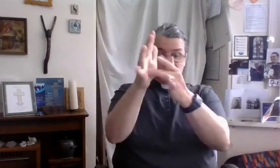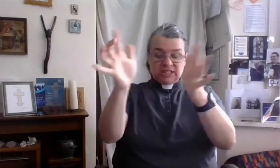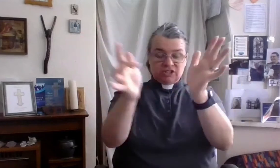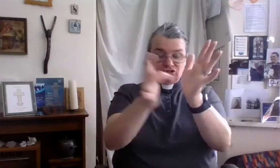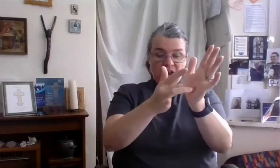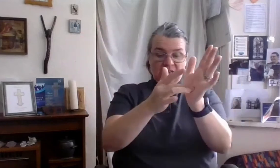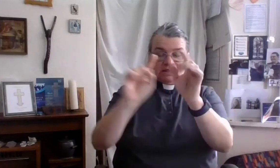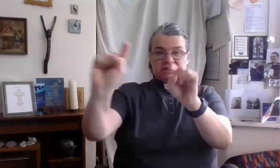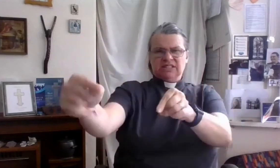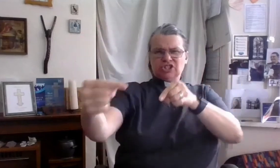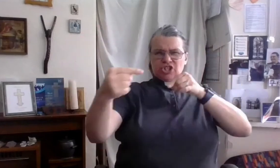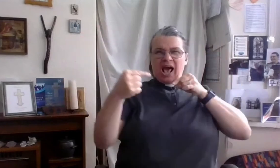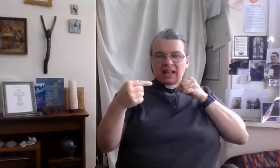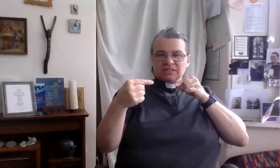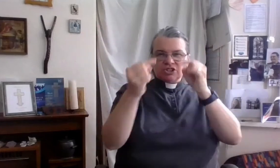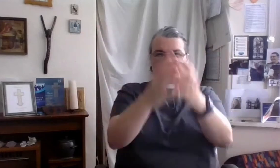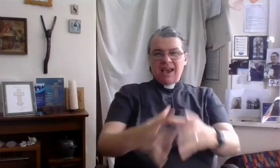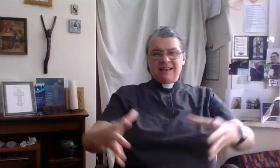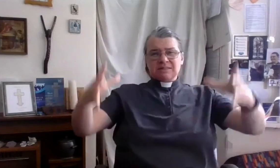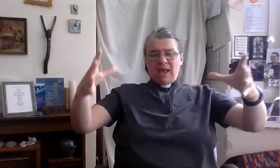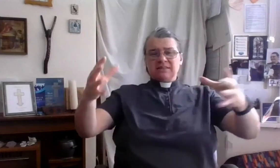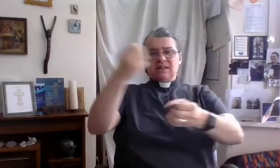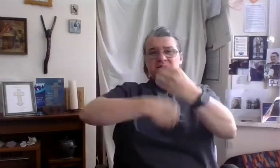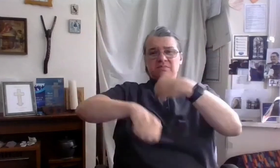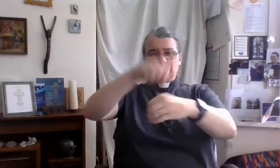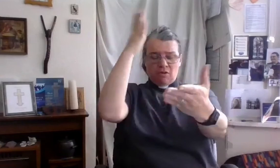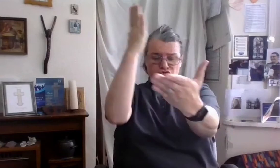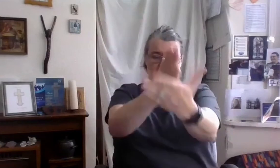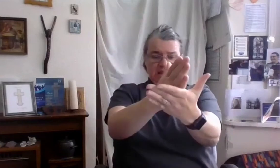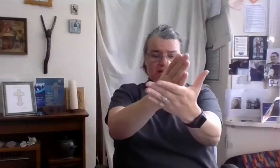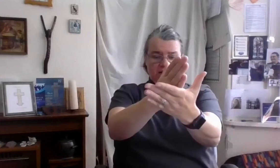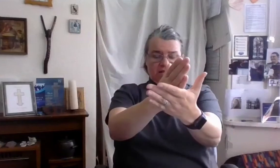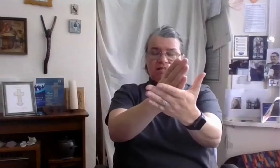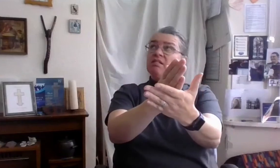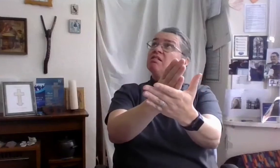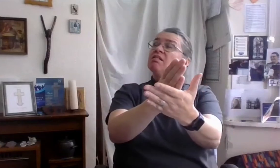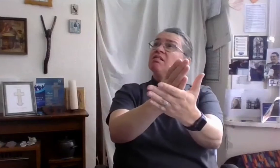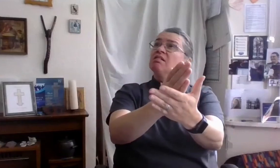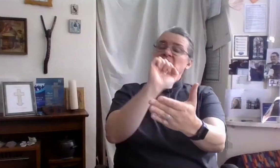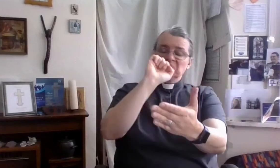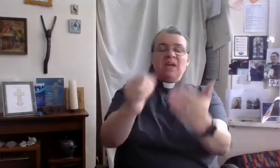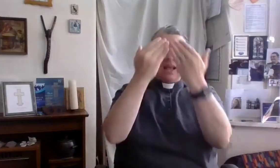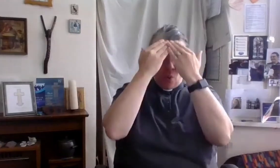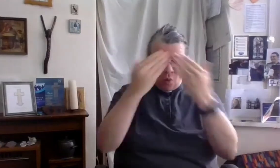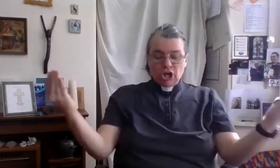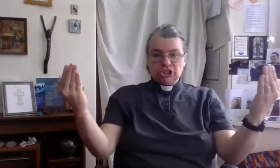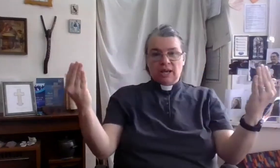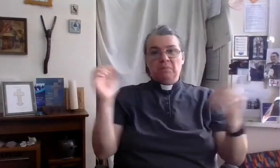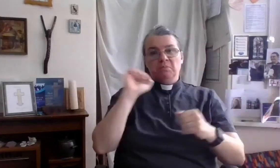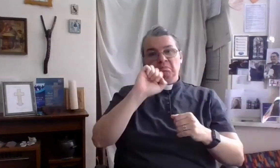and where this good news of Jesus Christ is challenged,